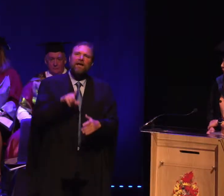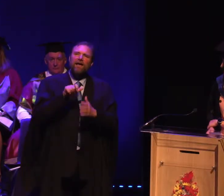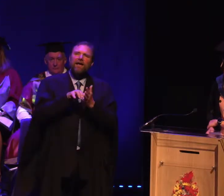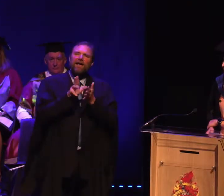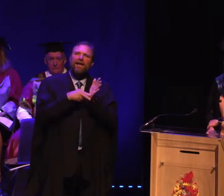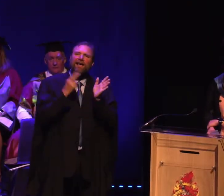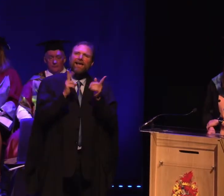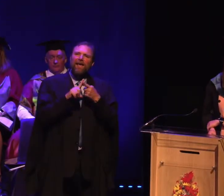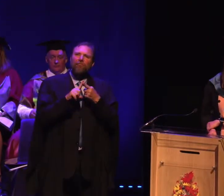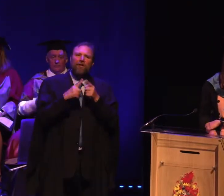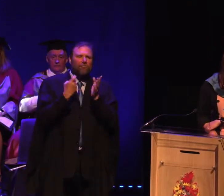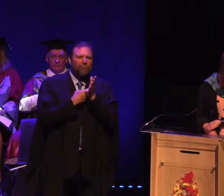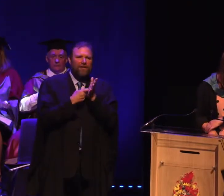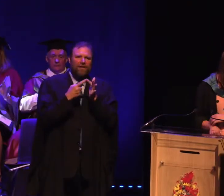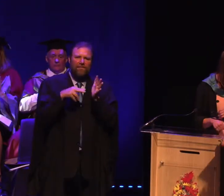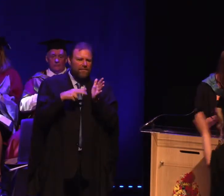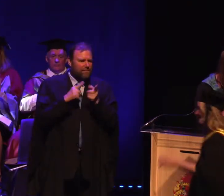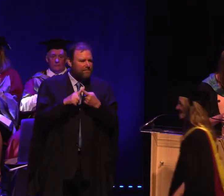Catherine Green.